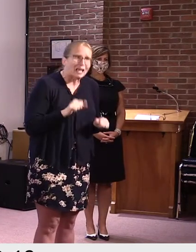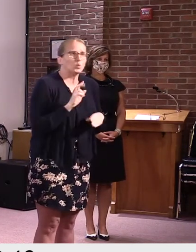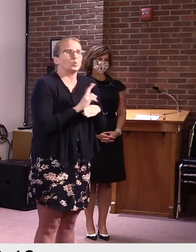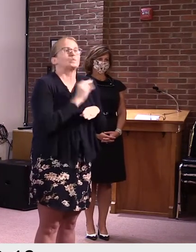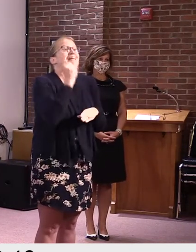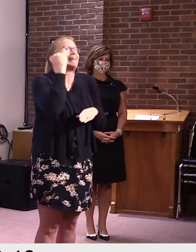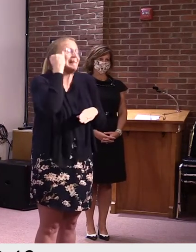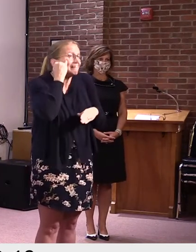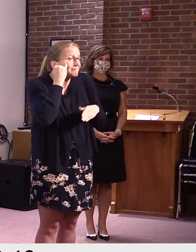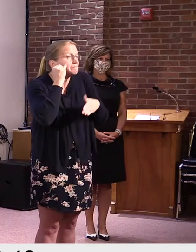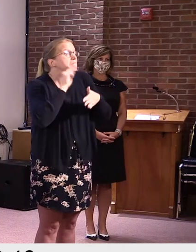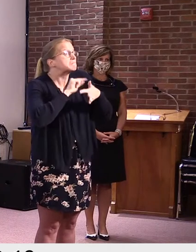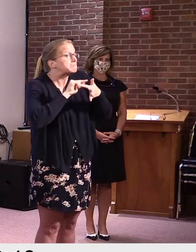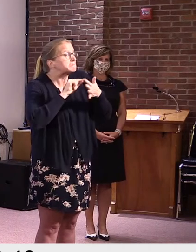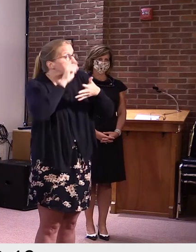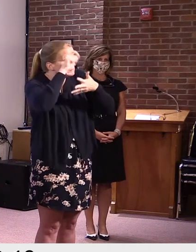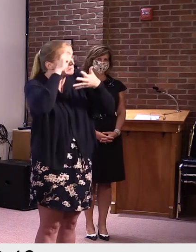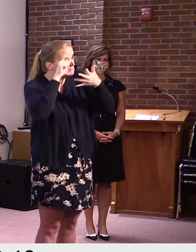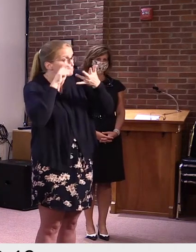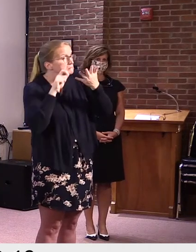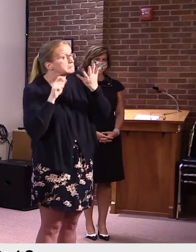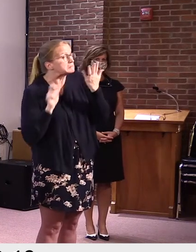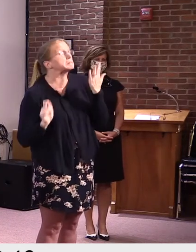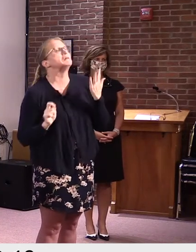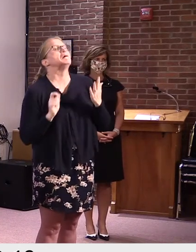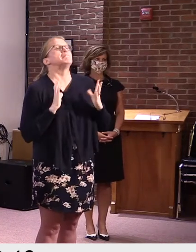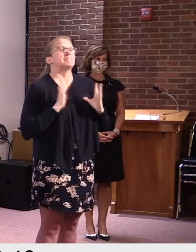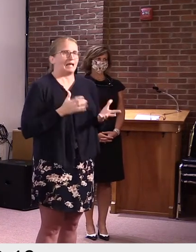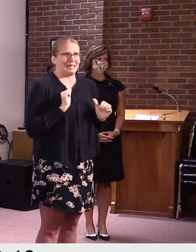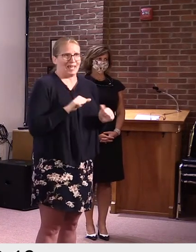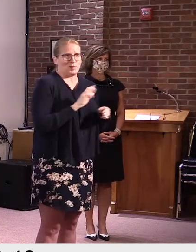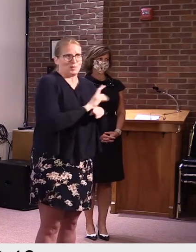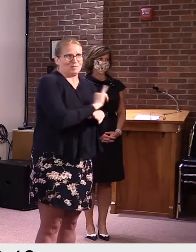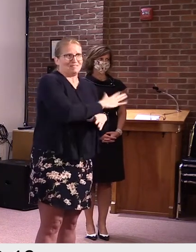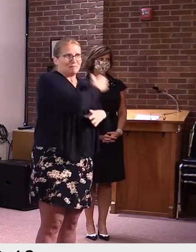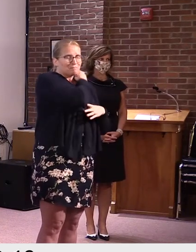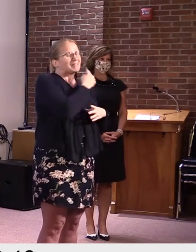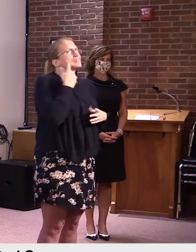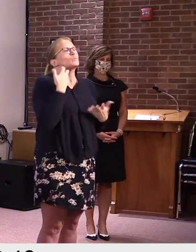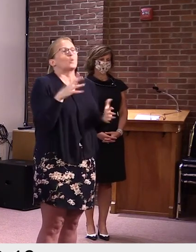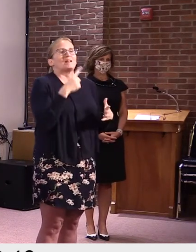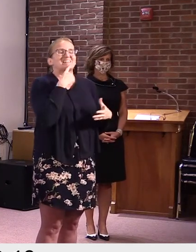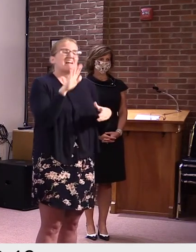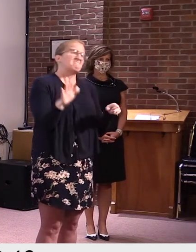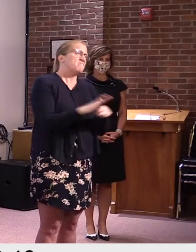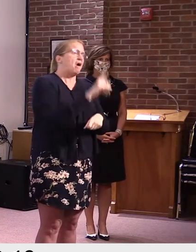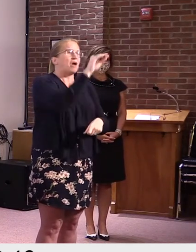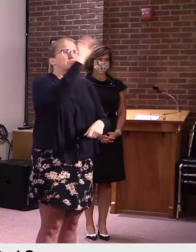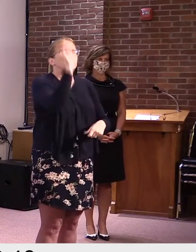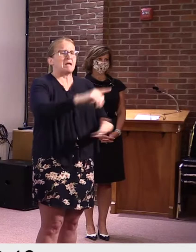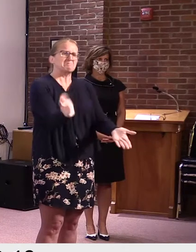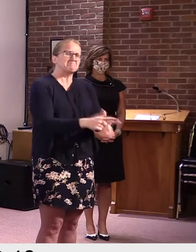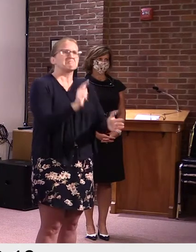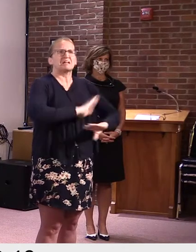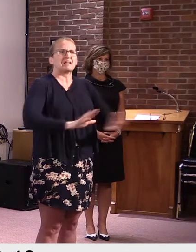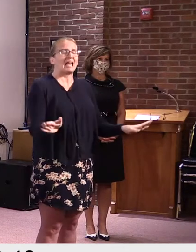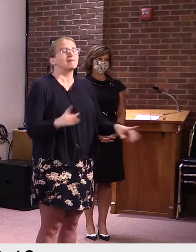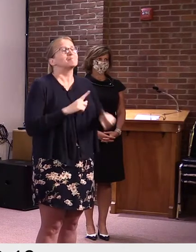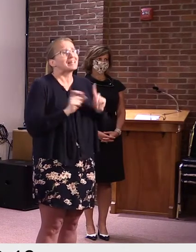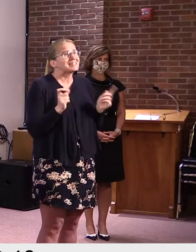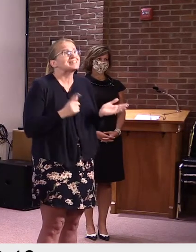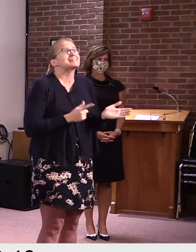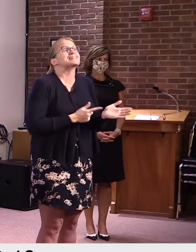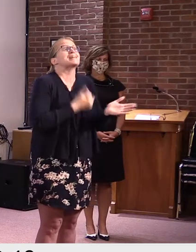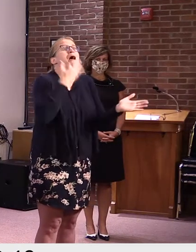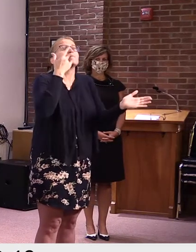that the door should be completely closed on, because there are occasional instances around the country where an